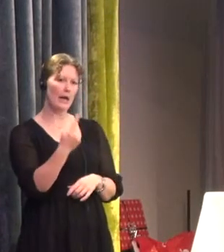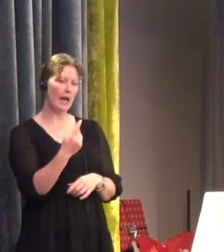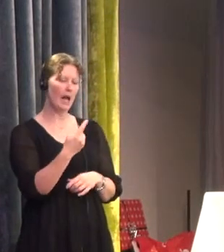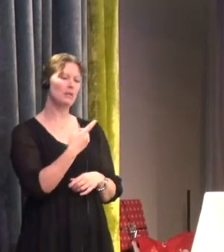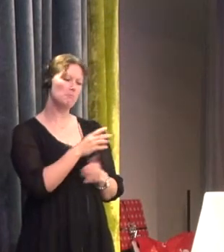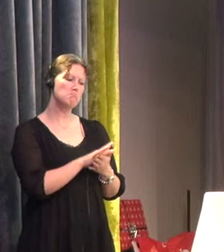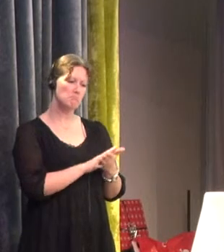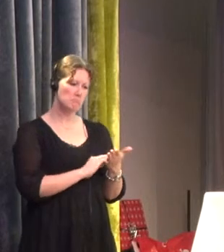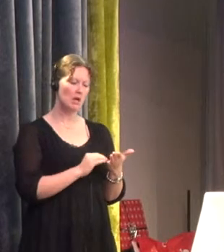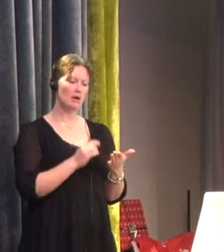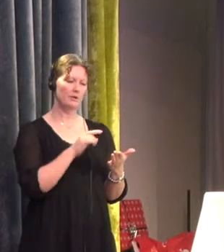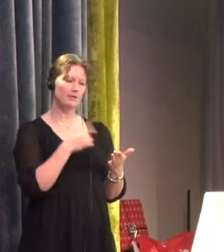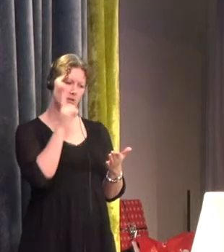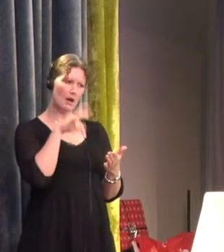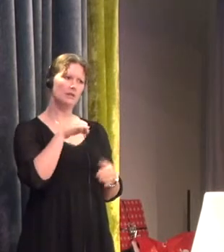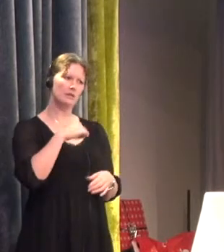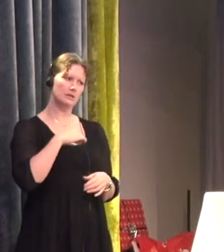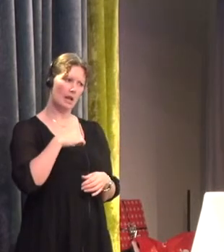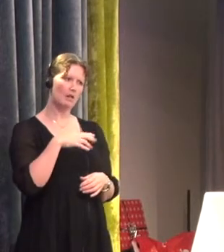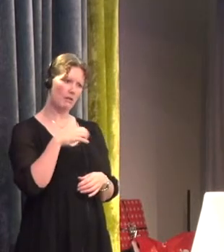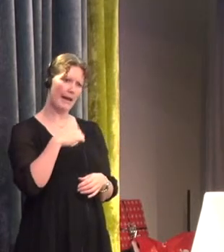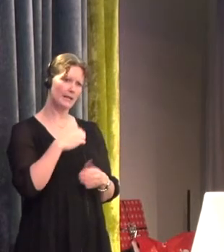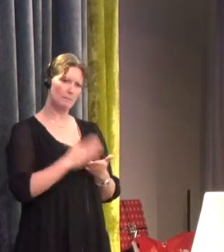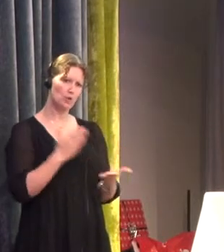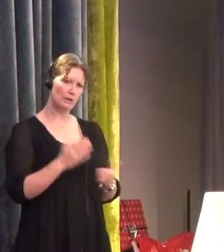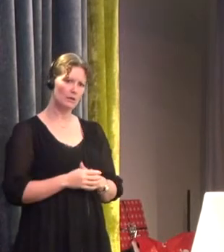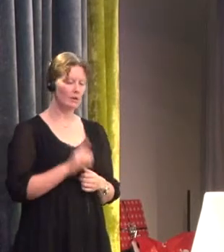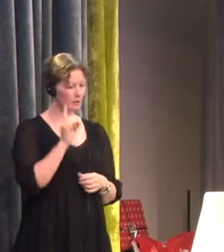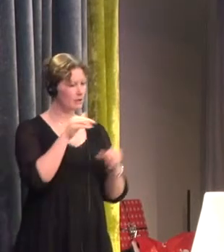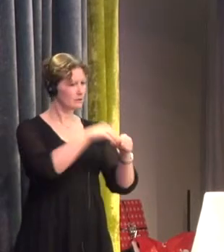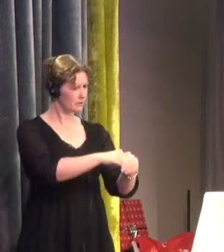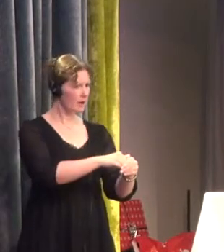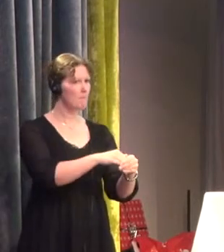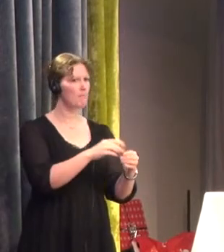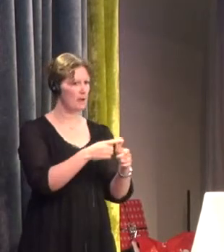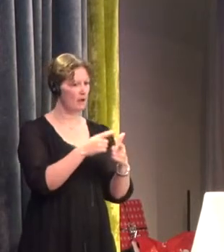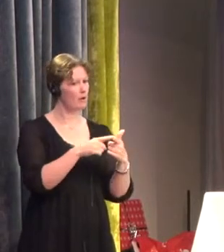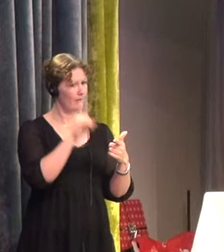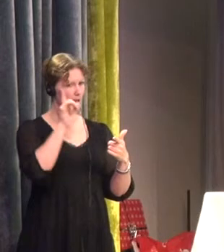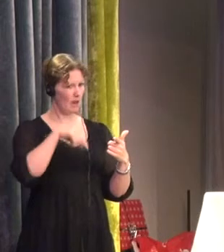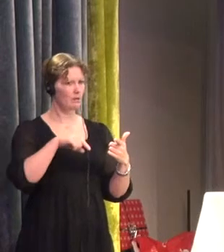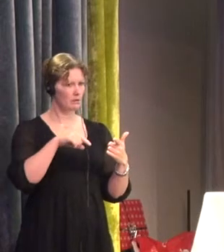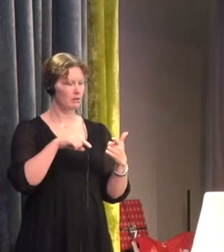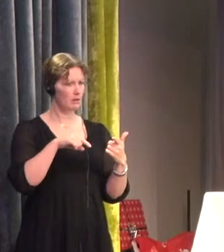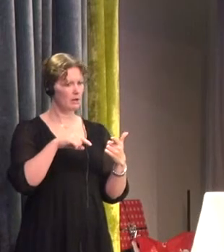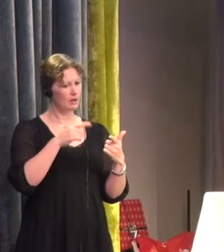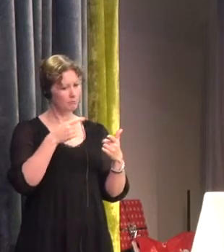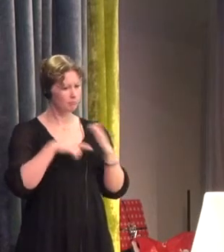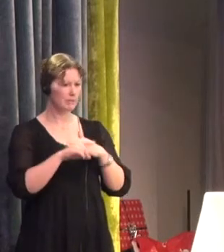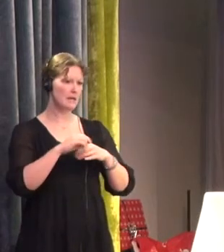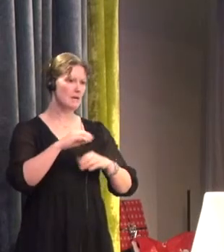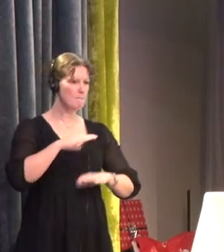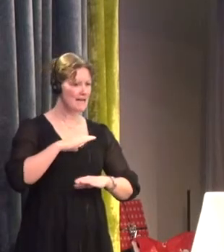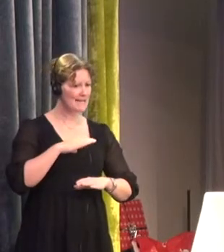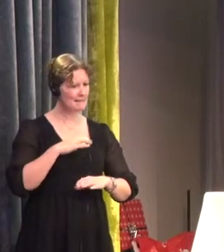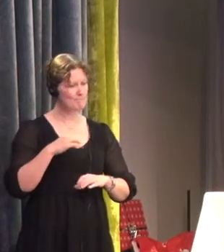can go off and make decisions for ourselves. We can vote. We can enter the military. We can dispose of property. We